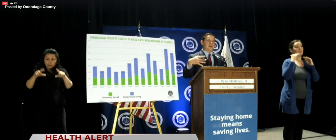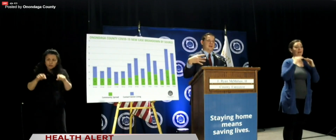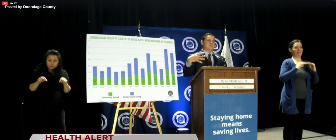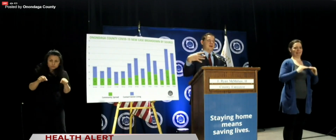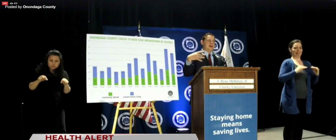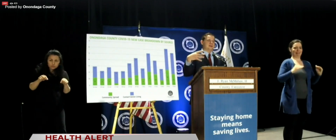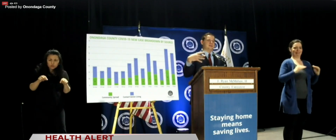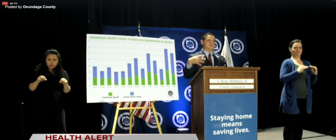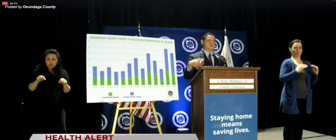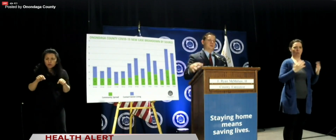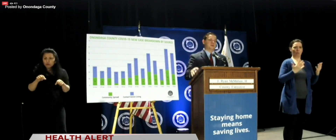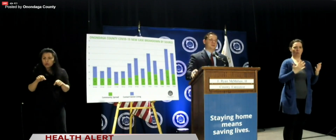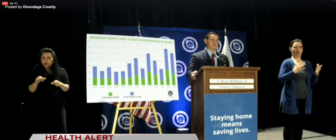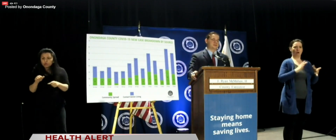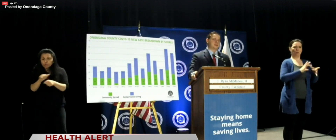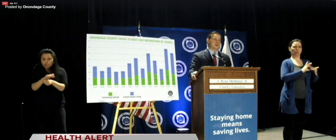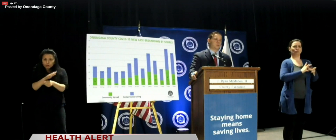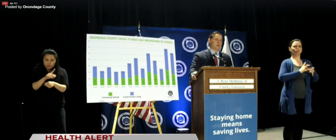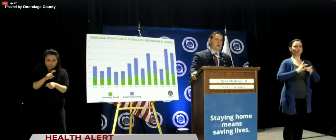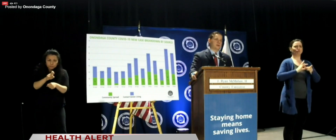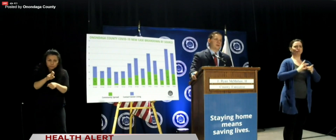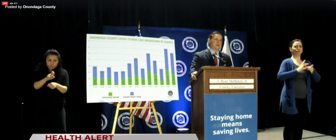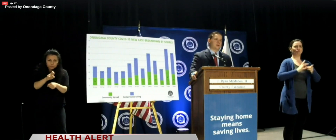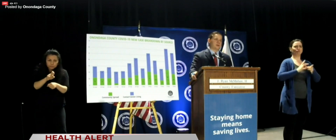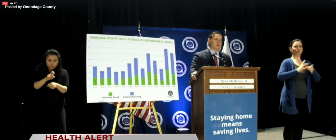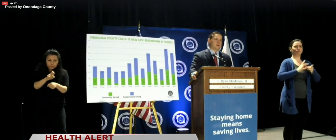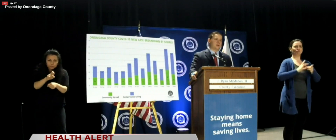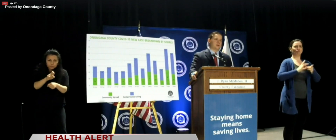can't impact these buildings the same way.